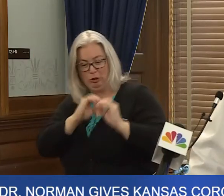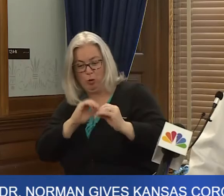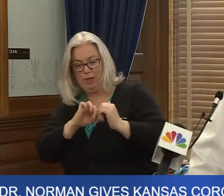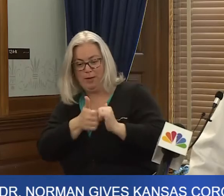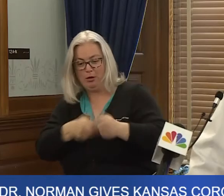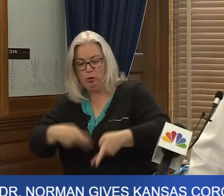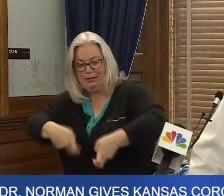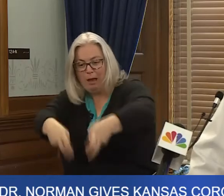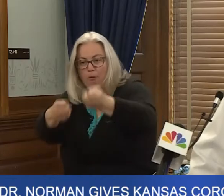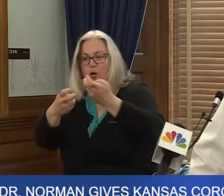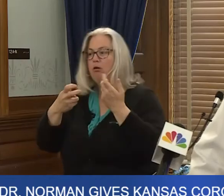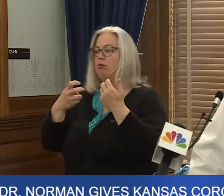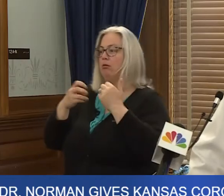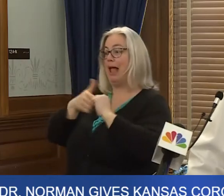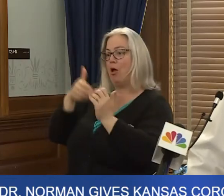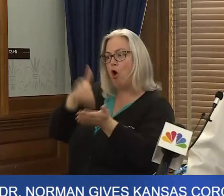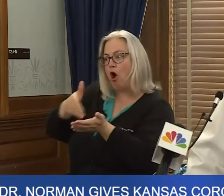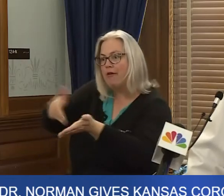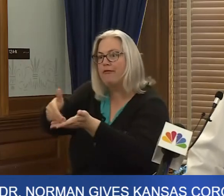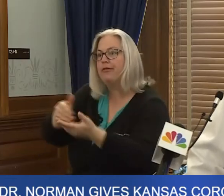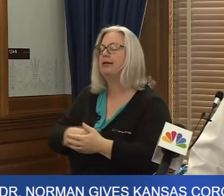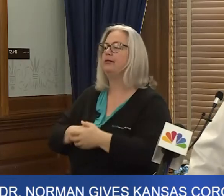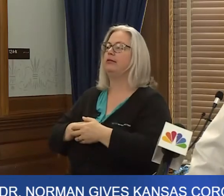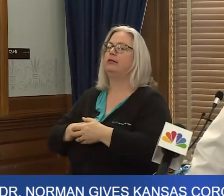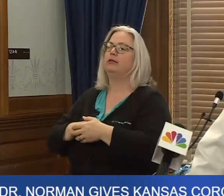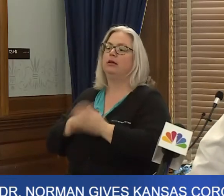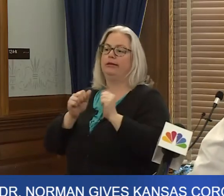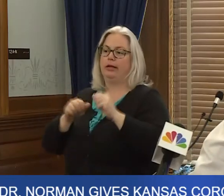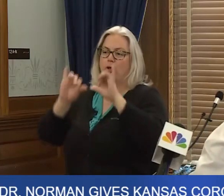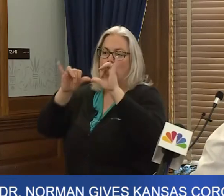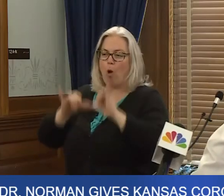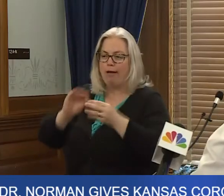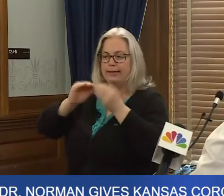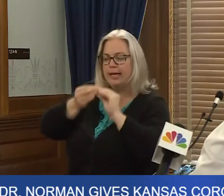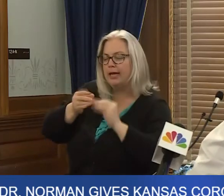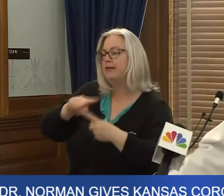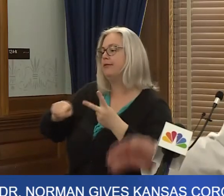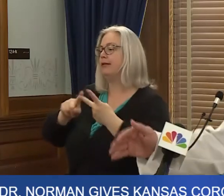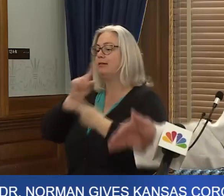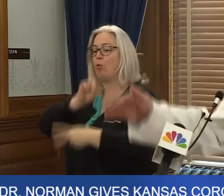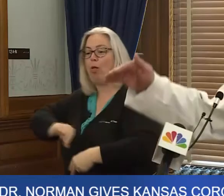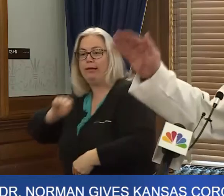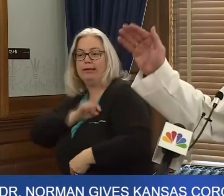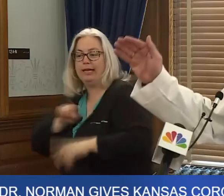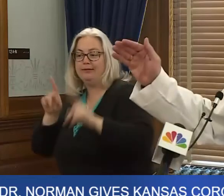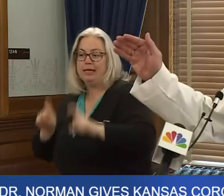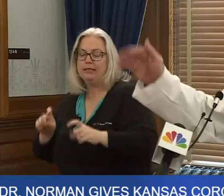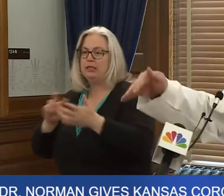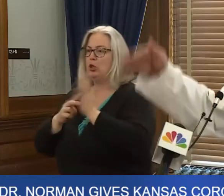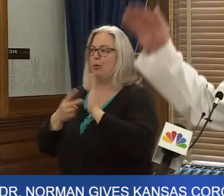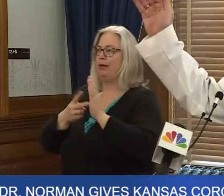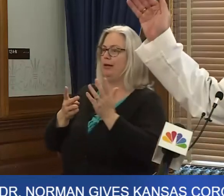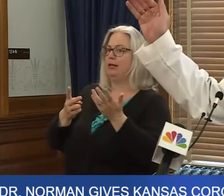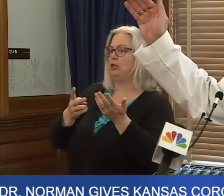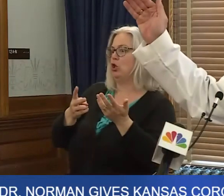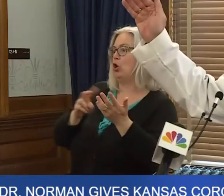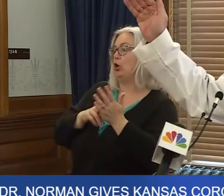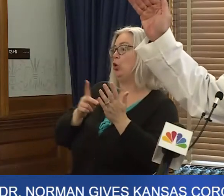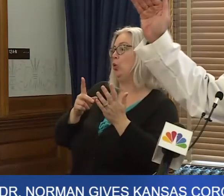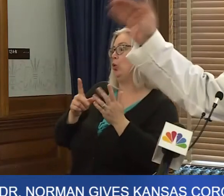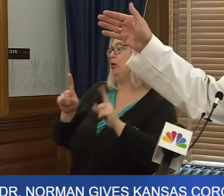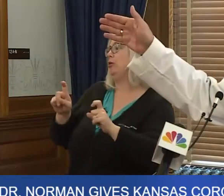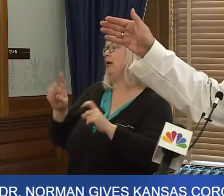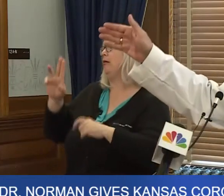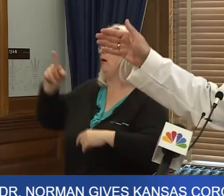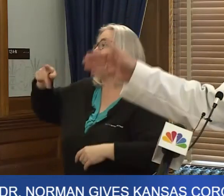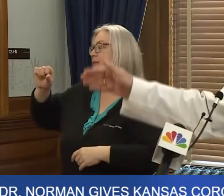how often? Is it quantitative or just qualitative? And then what does that mean? You do, no pun intended, upstream